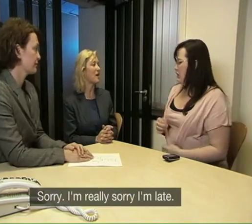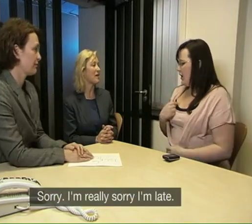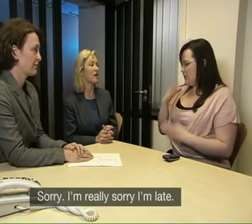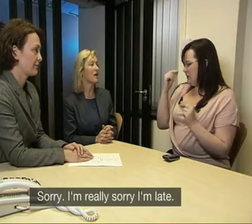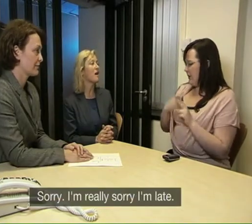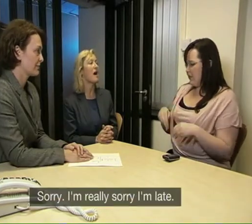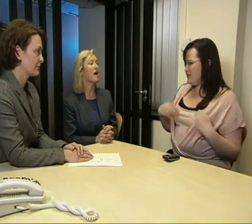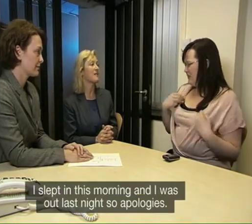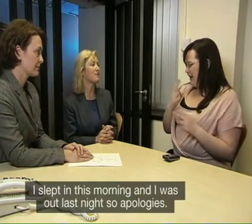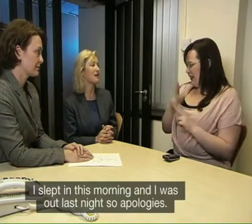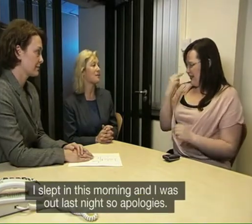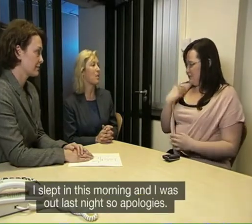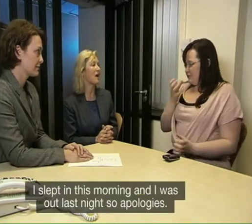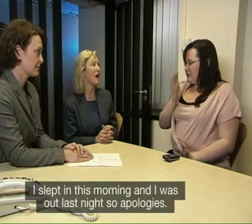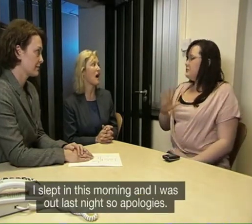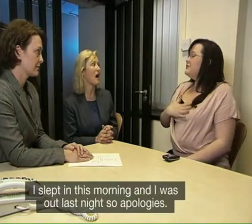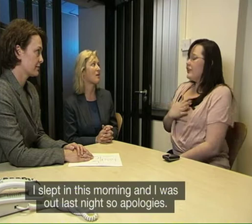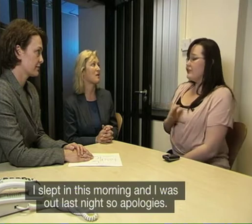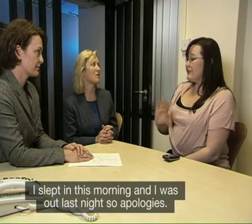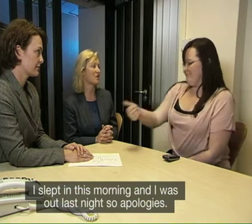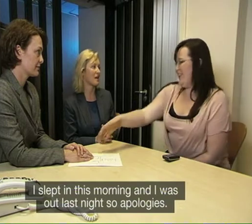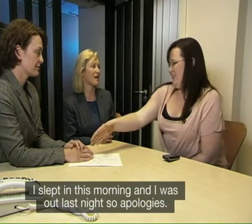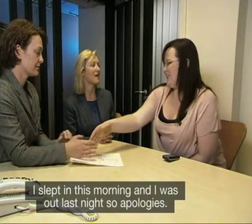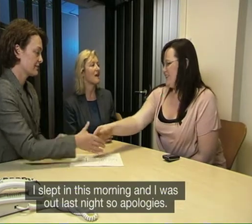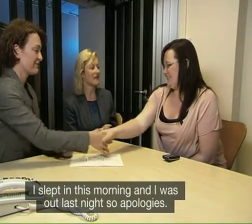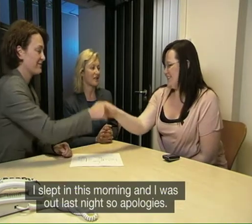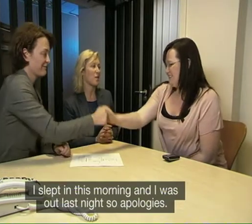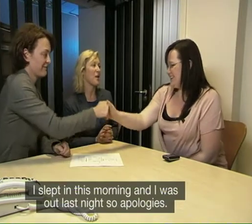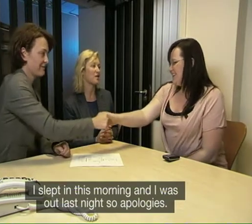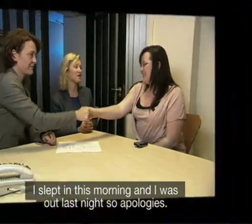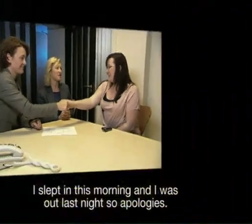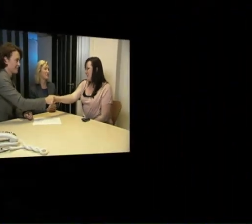Yeah, I slept it out this morning and I was out last night, so apologies.